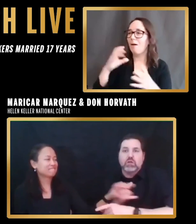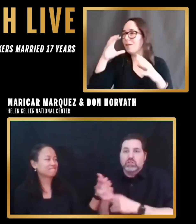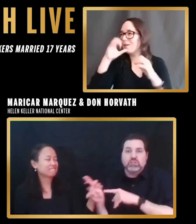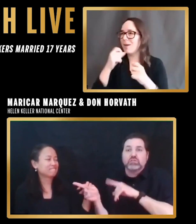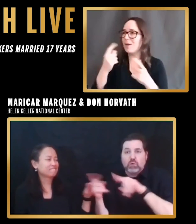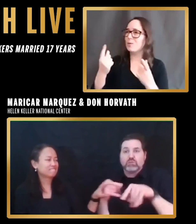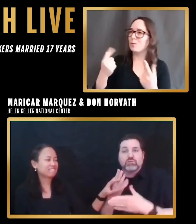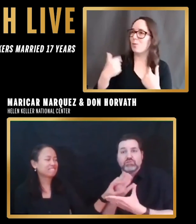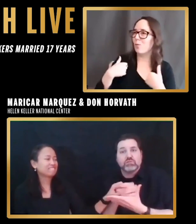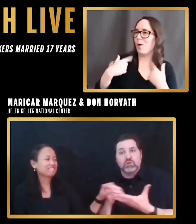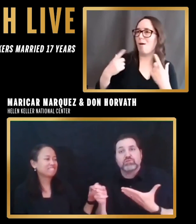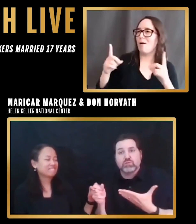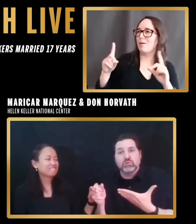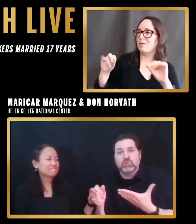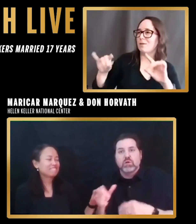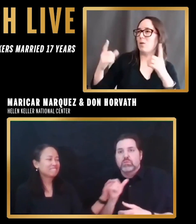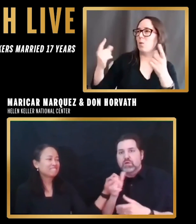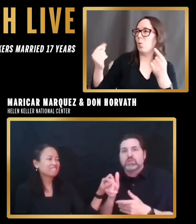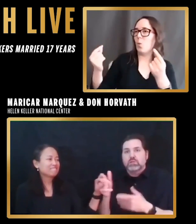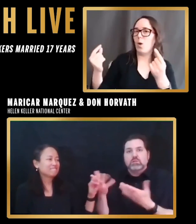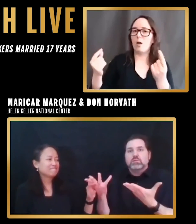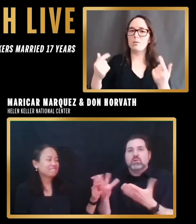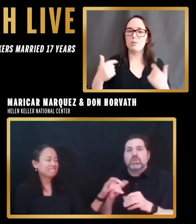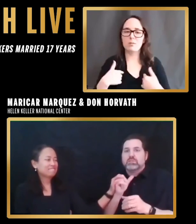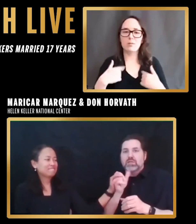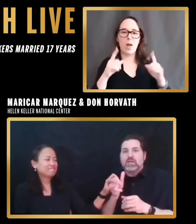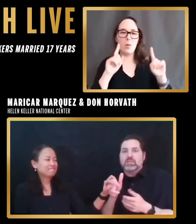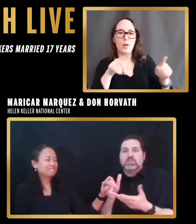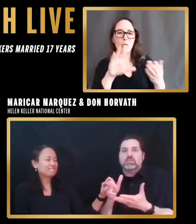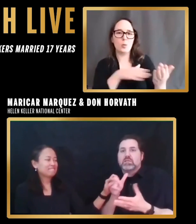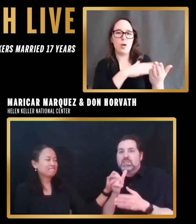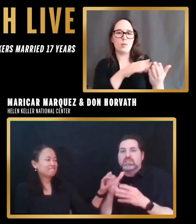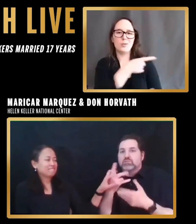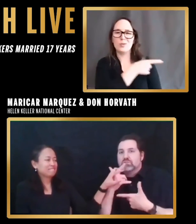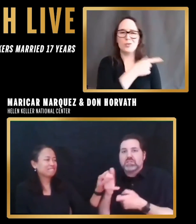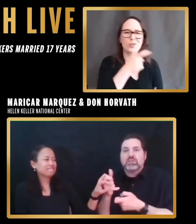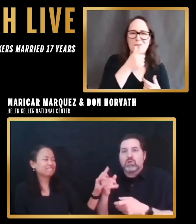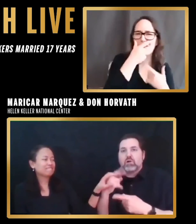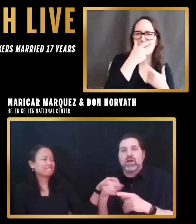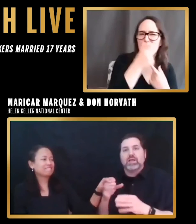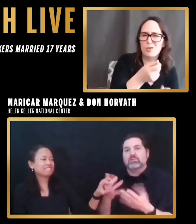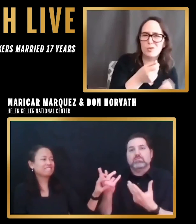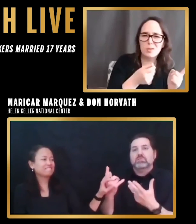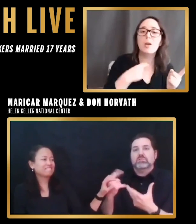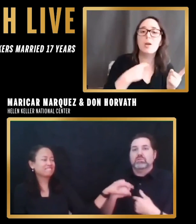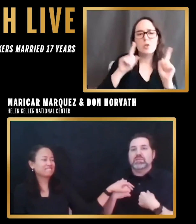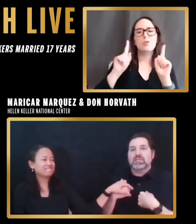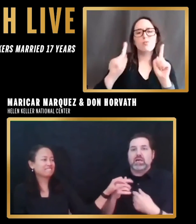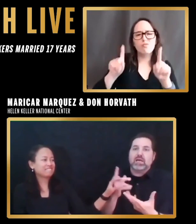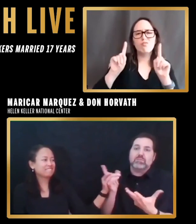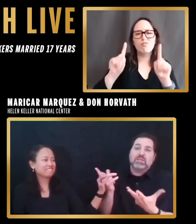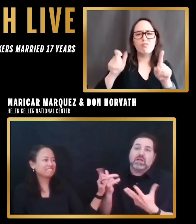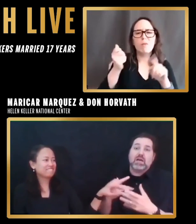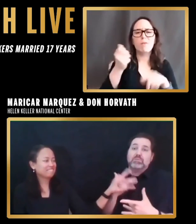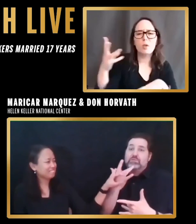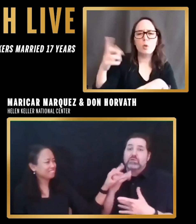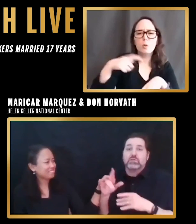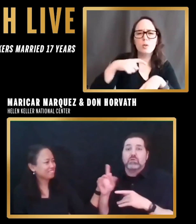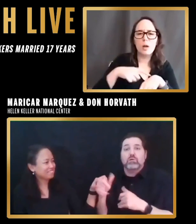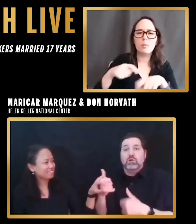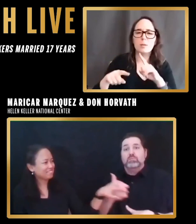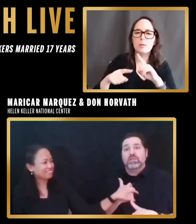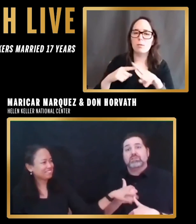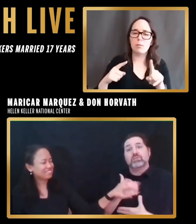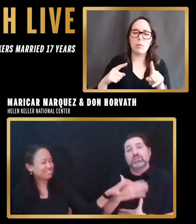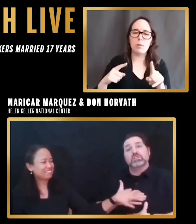concerts. She's going to a few, but it's not as interesting for her. And for me, I mean, I prefer to